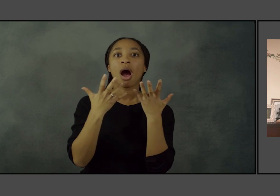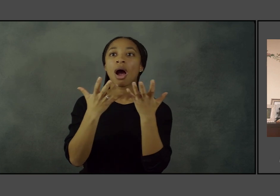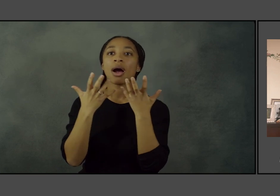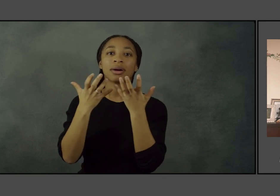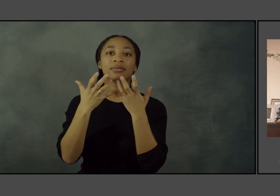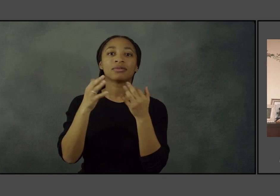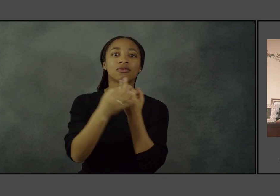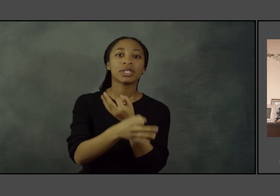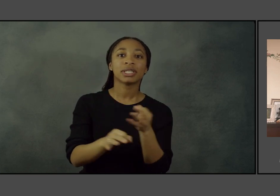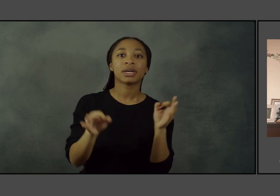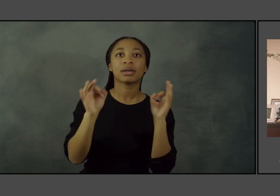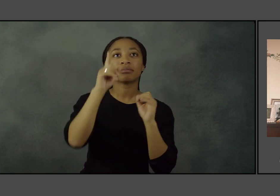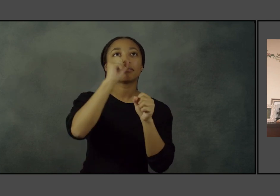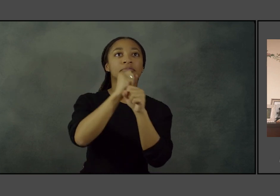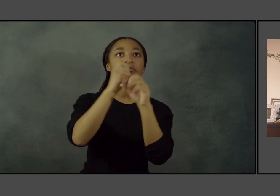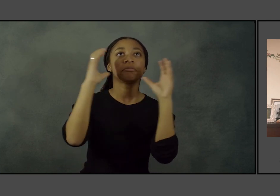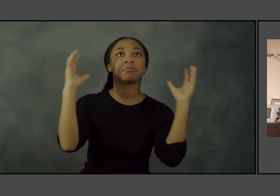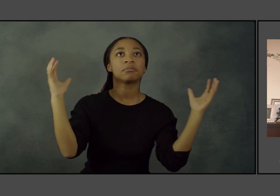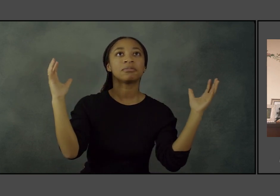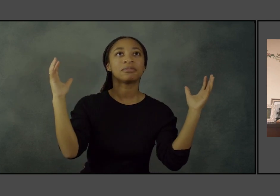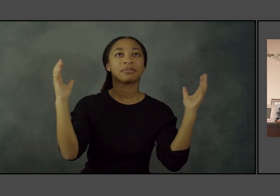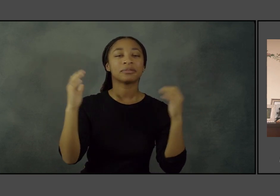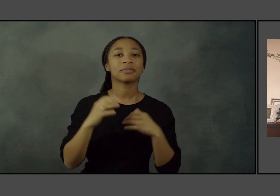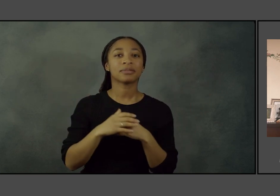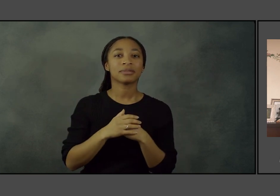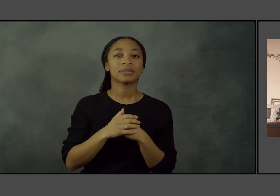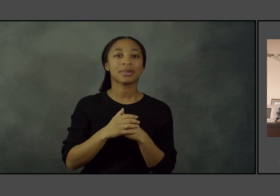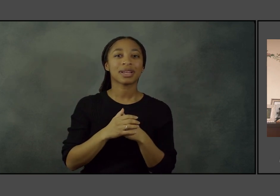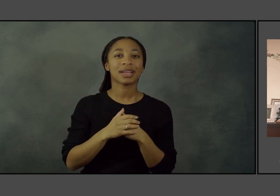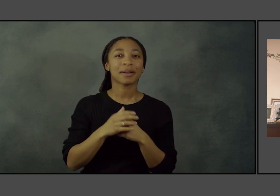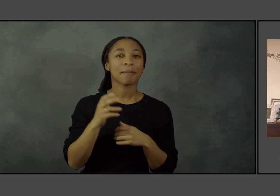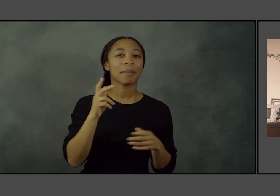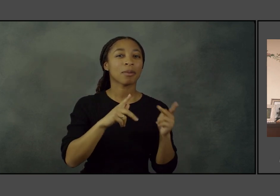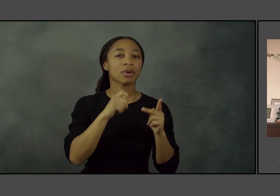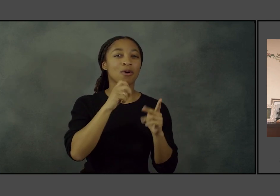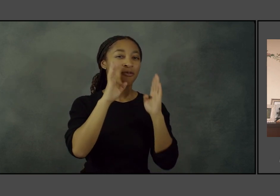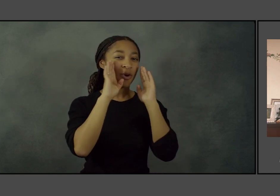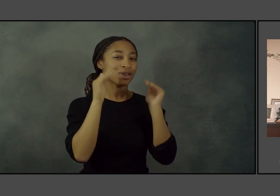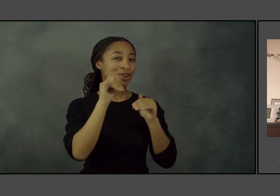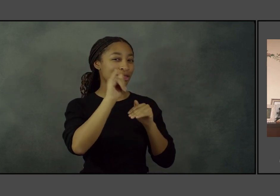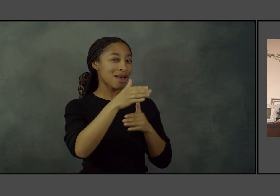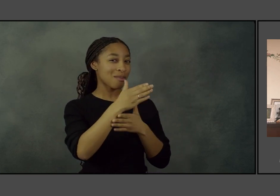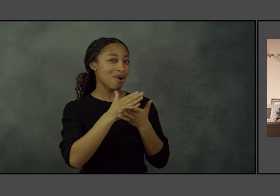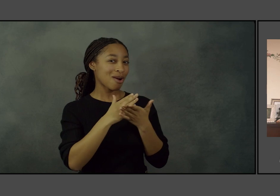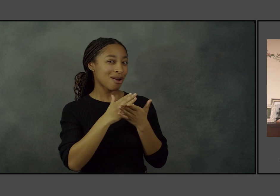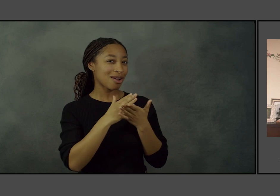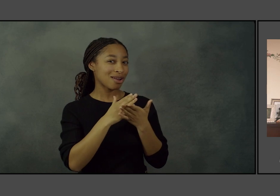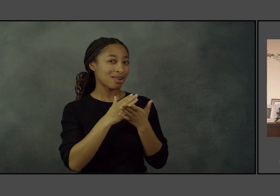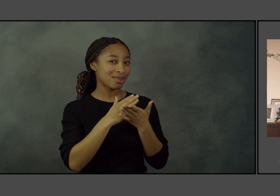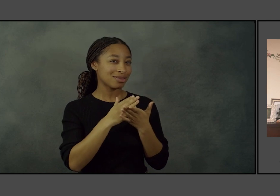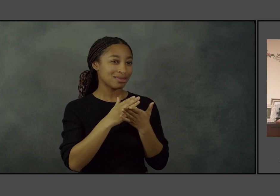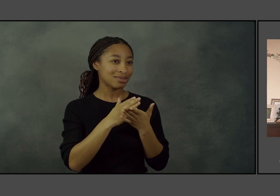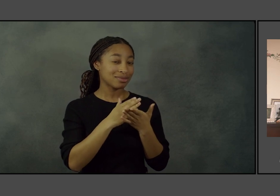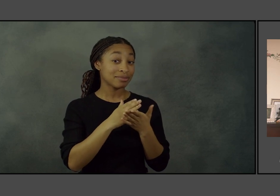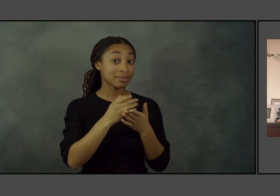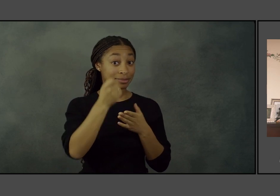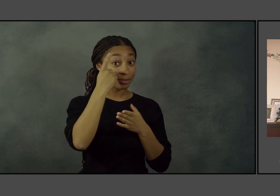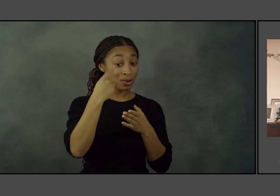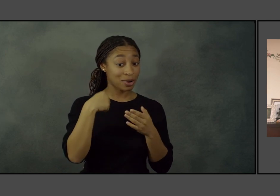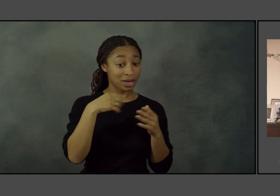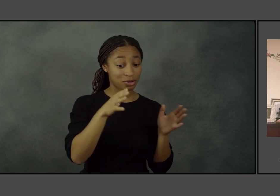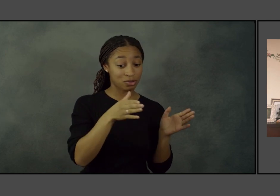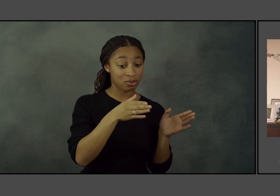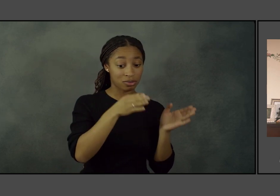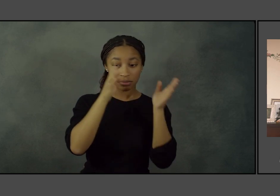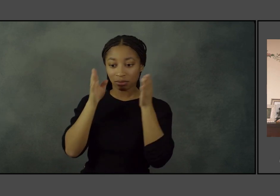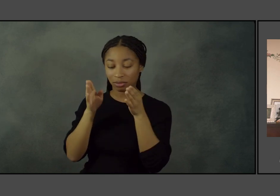aren't really dealing with that in the same way. I mean, we have to all obviously we have to shift our thinking too, and deal with the issues